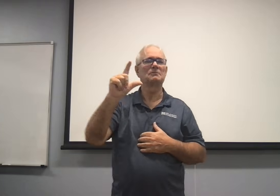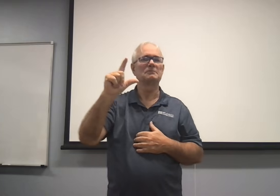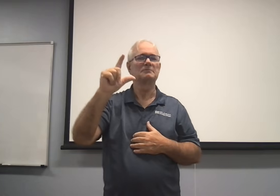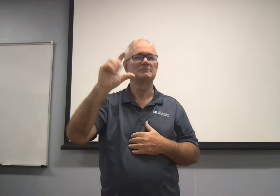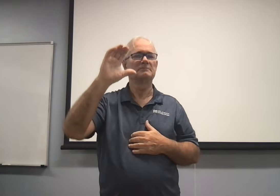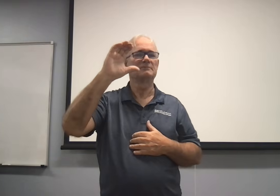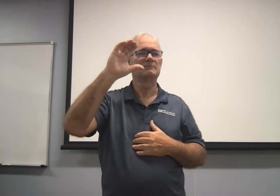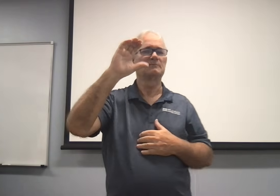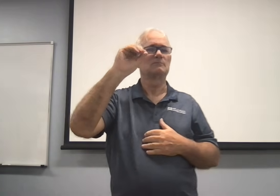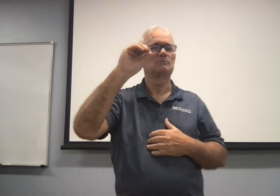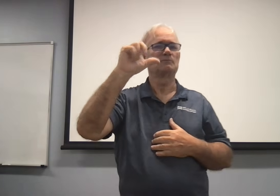Classifier.